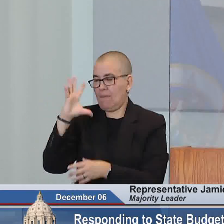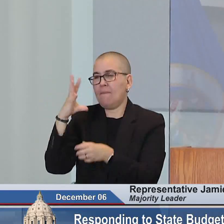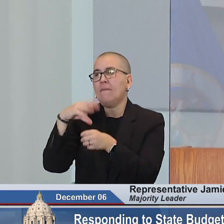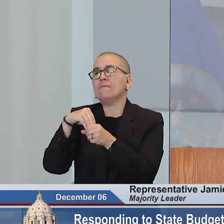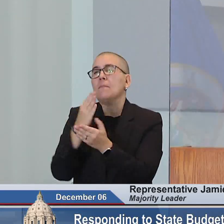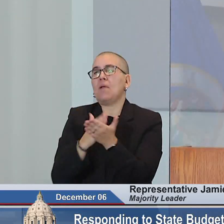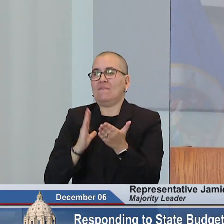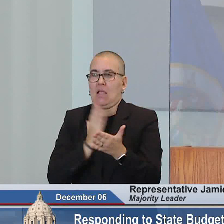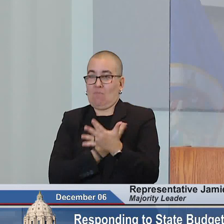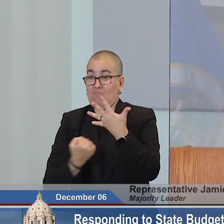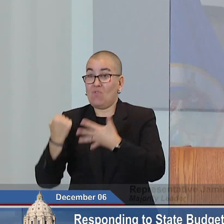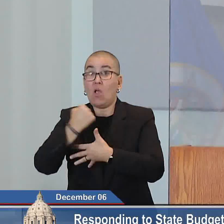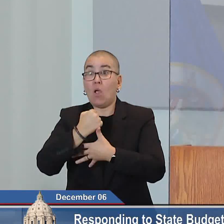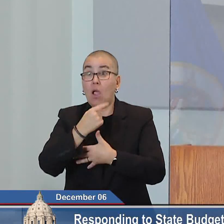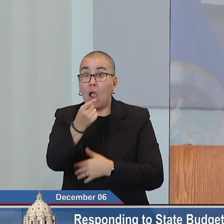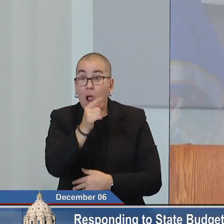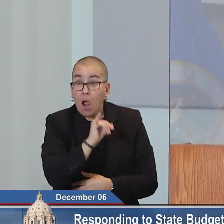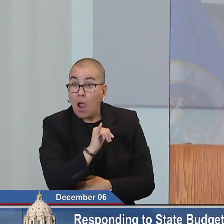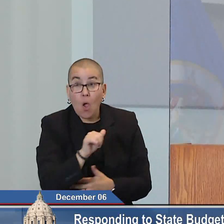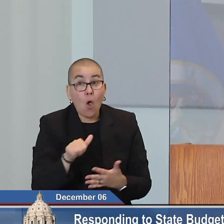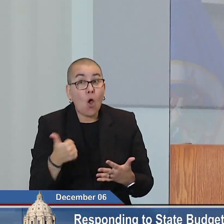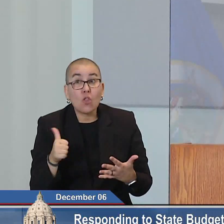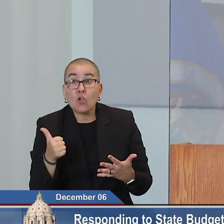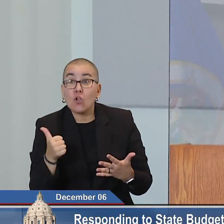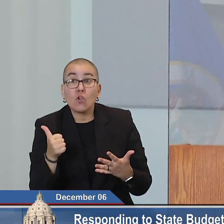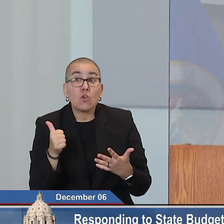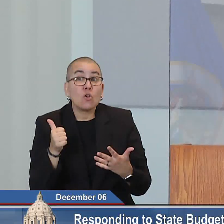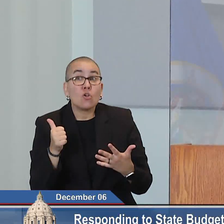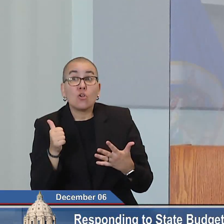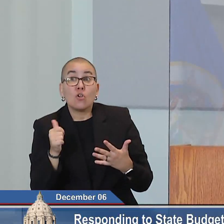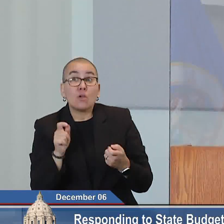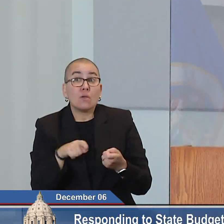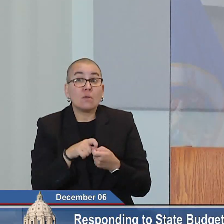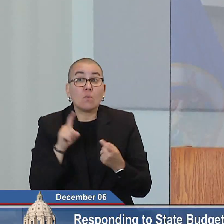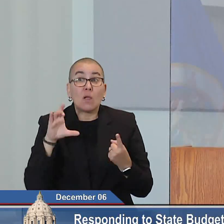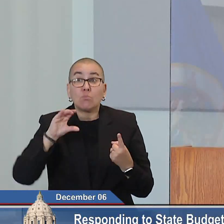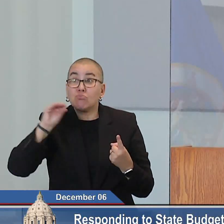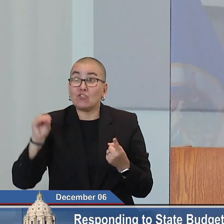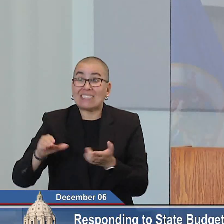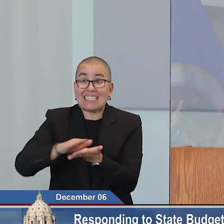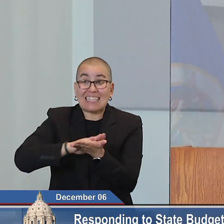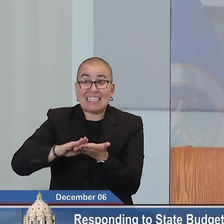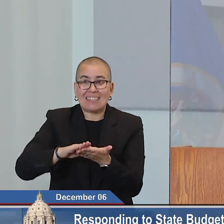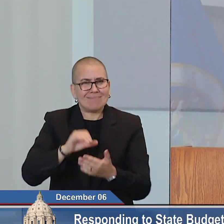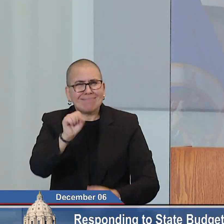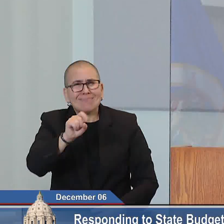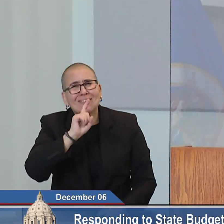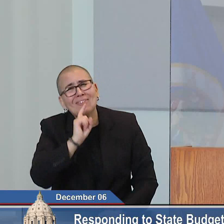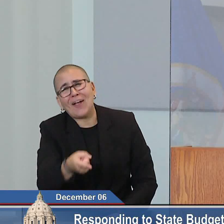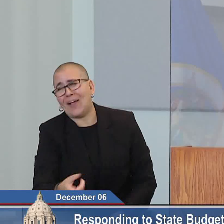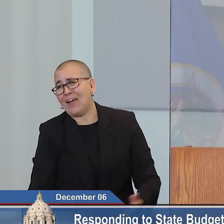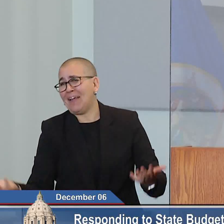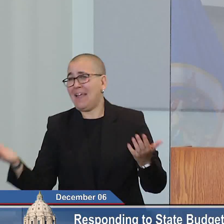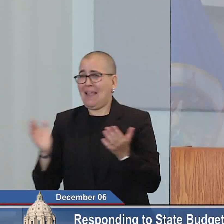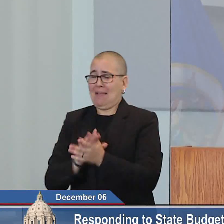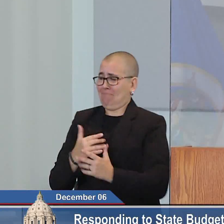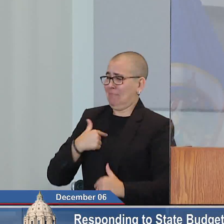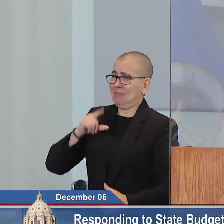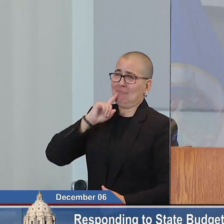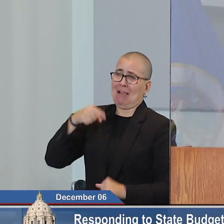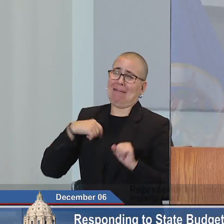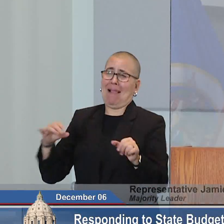session. Yeah. Anything else specific besides that 100% clean energy that we could see? Sure. Boy, I would love to go deep on climate. So